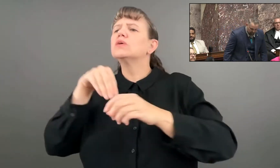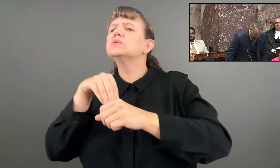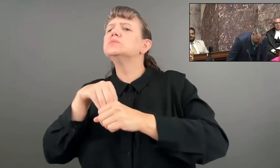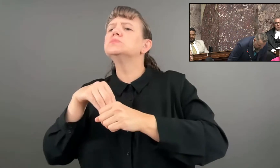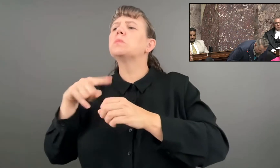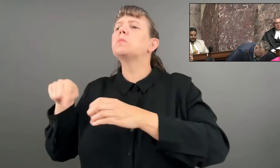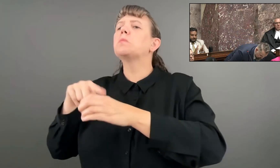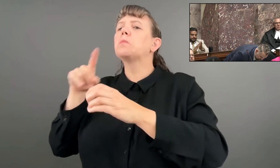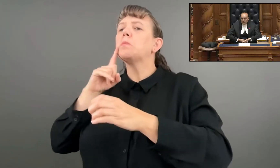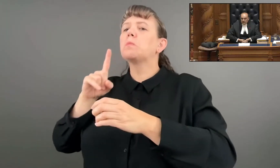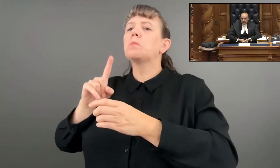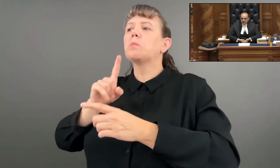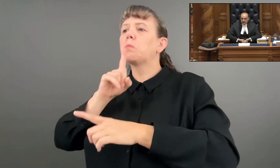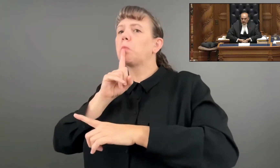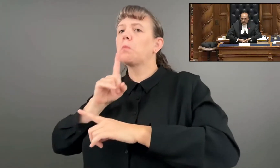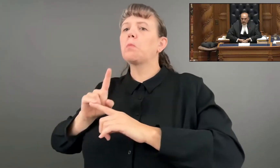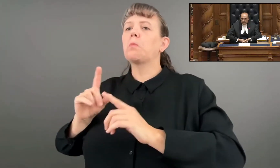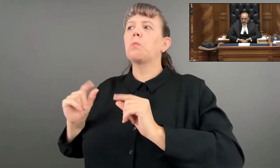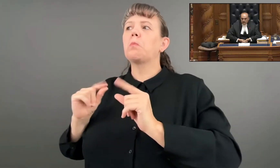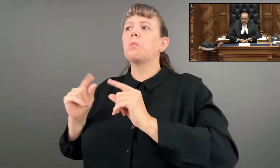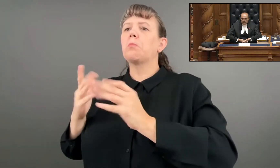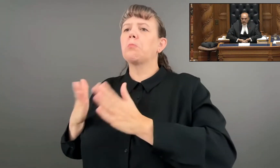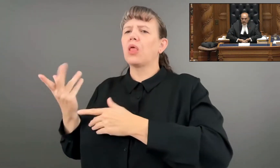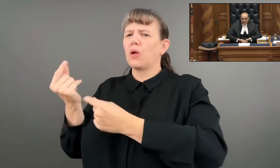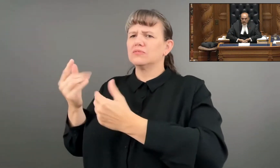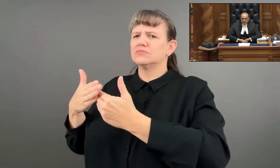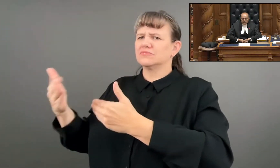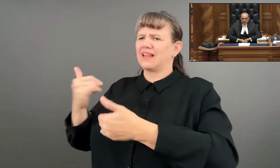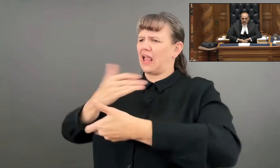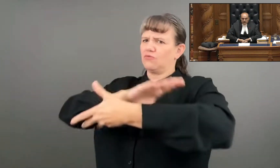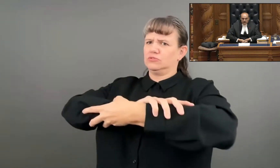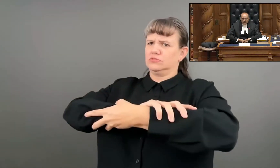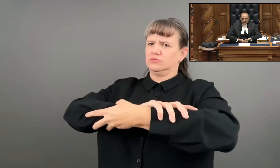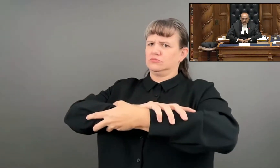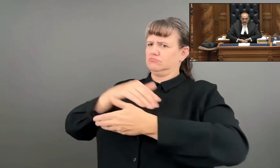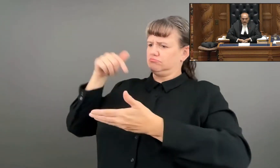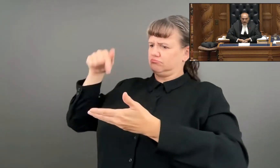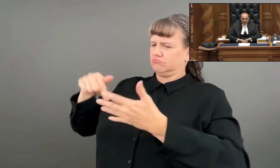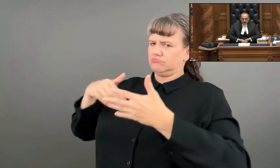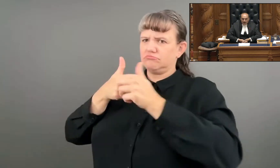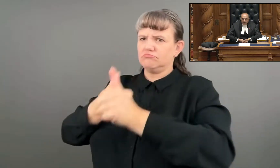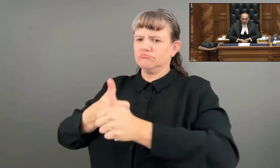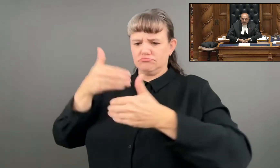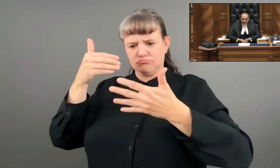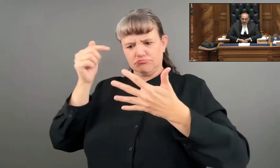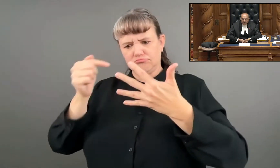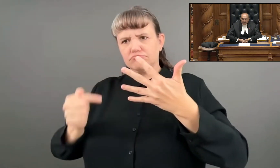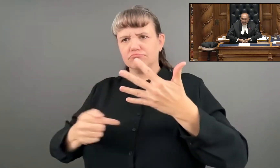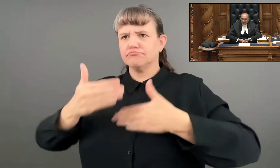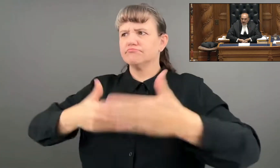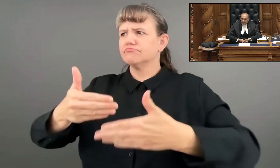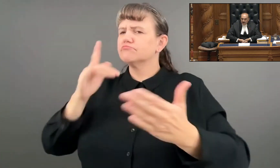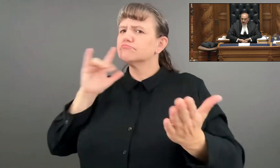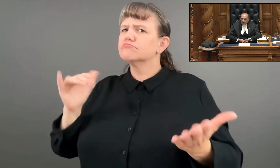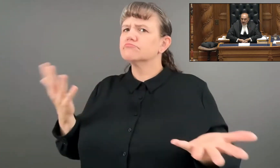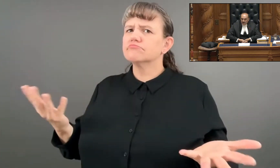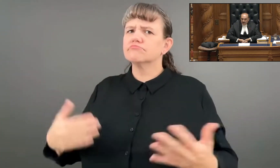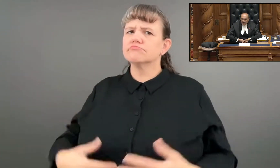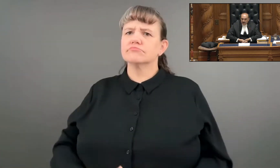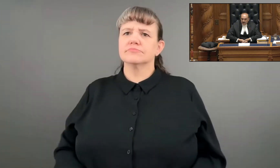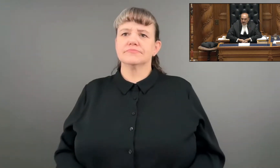forward? Minister of Indigenous Relations